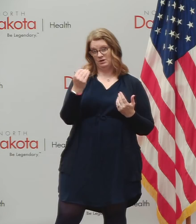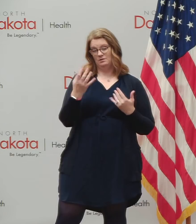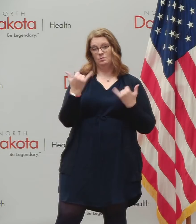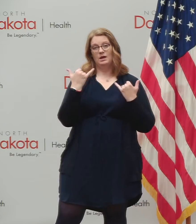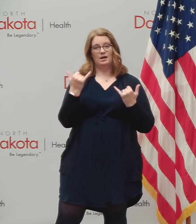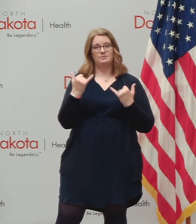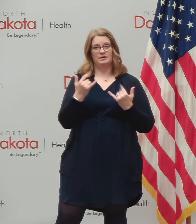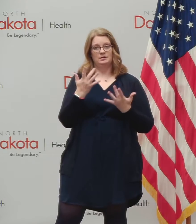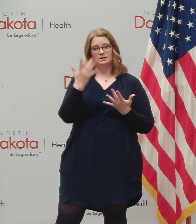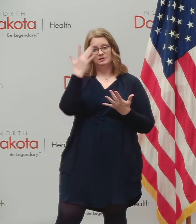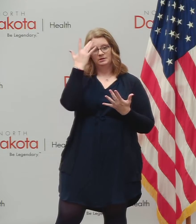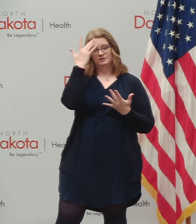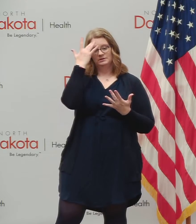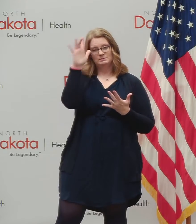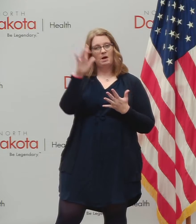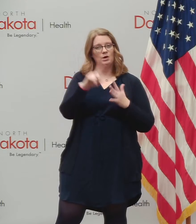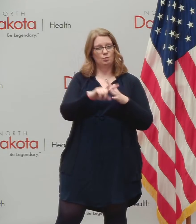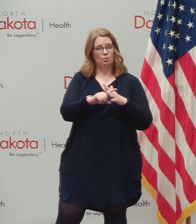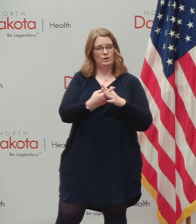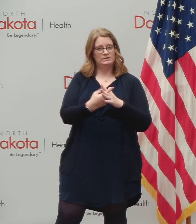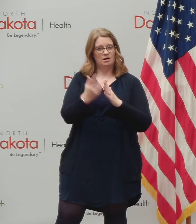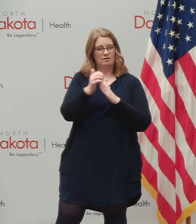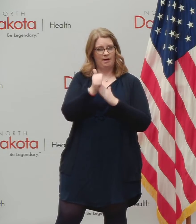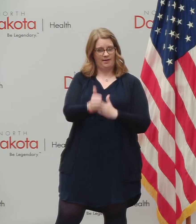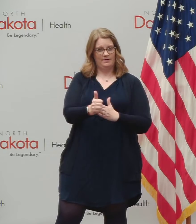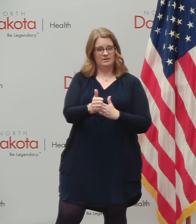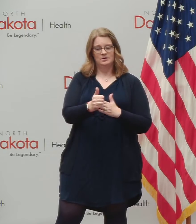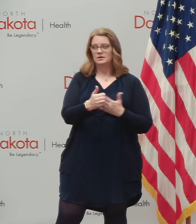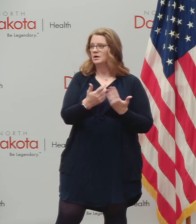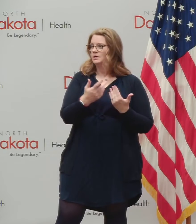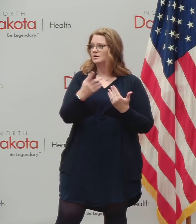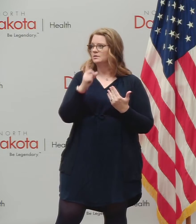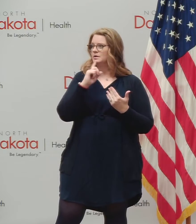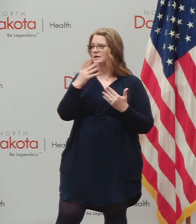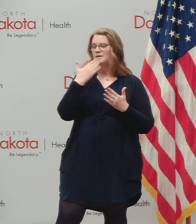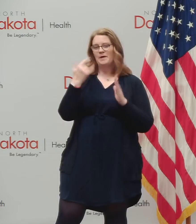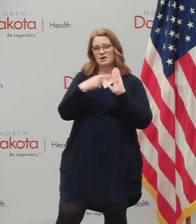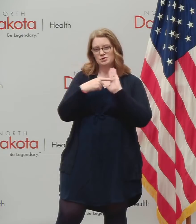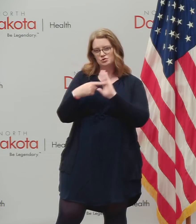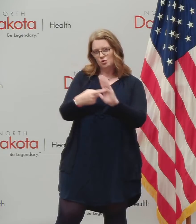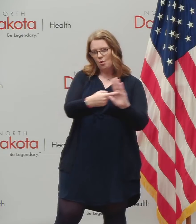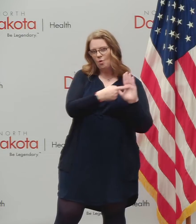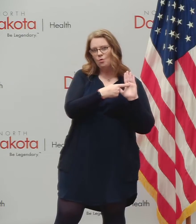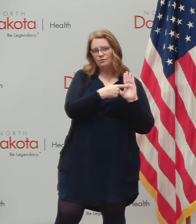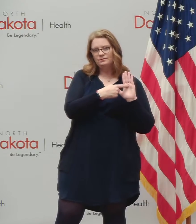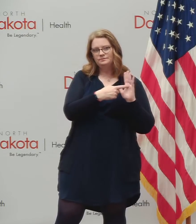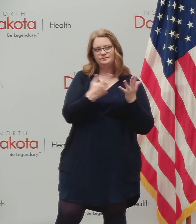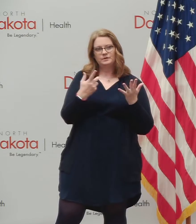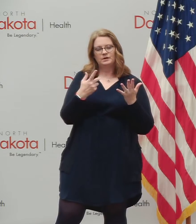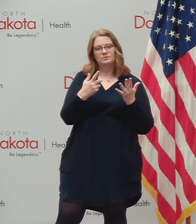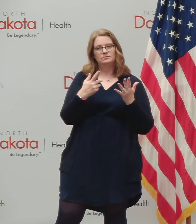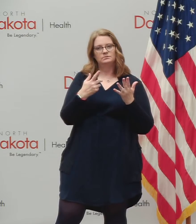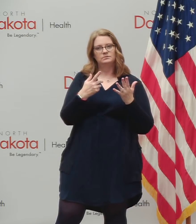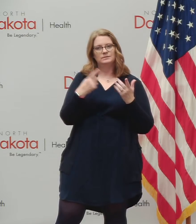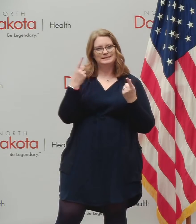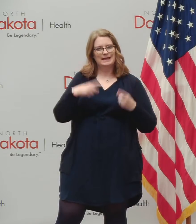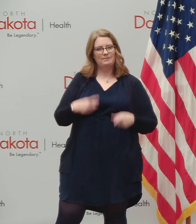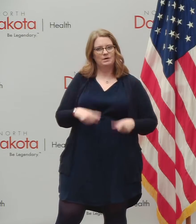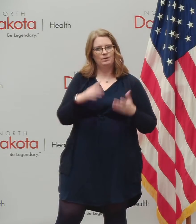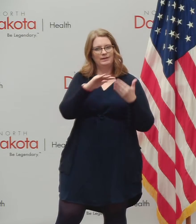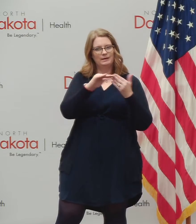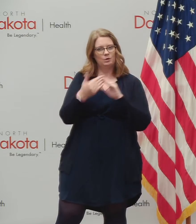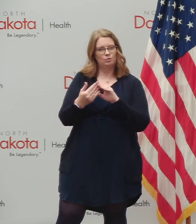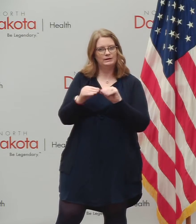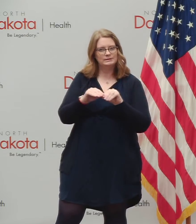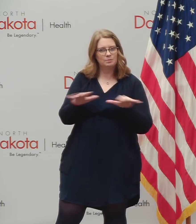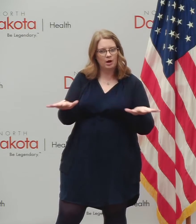the Smart Restart guidelines to better reflect and respond to sources of community spread, which is